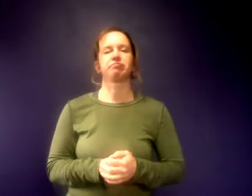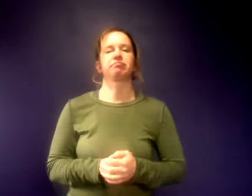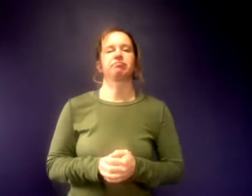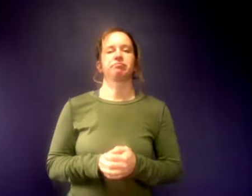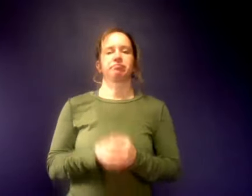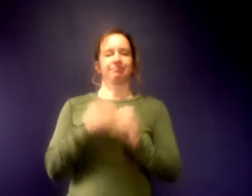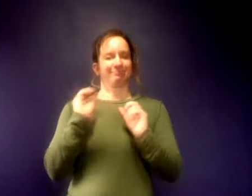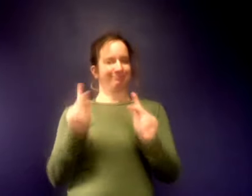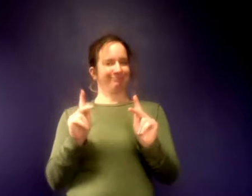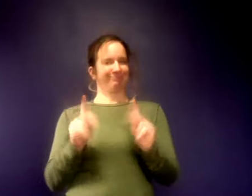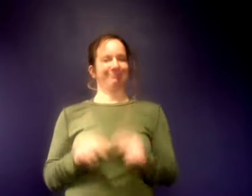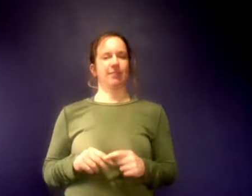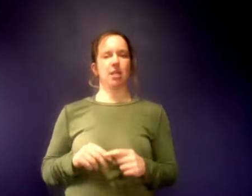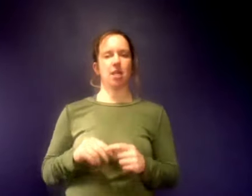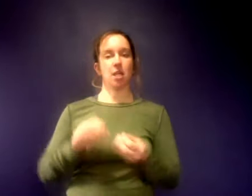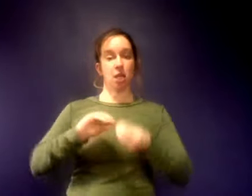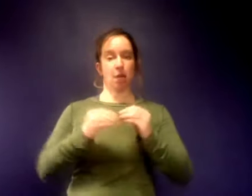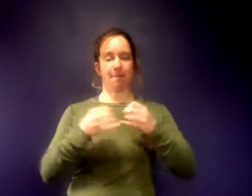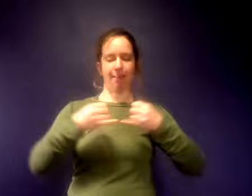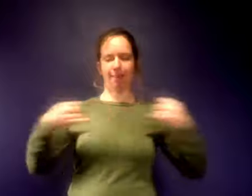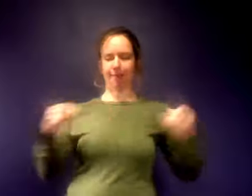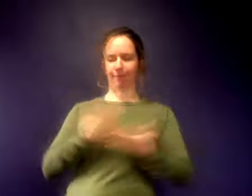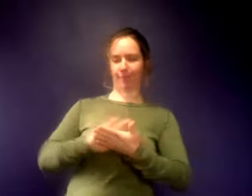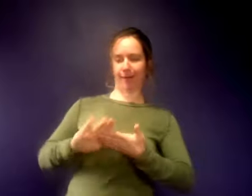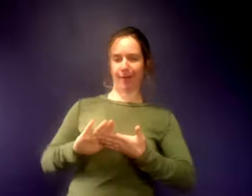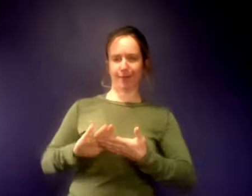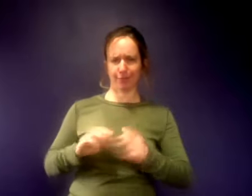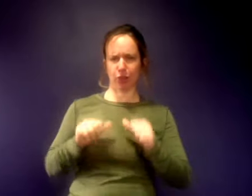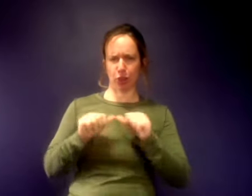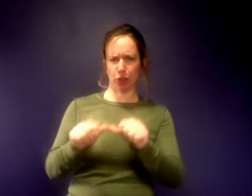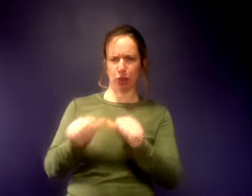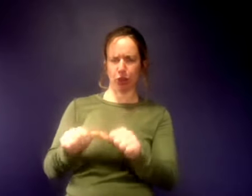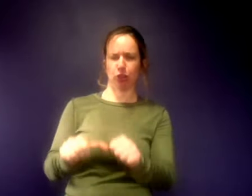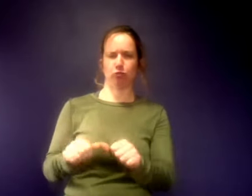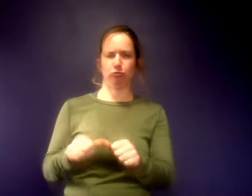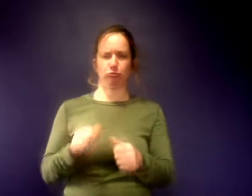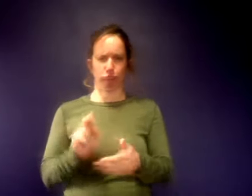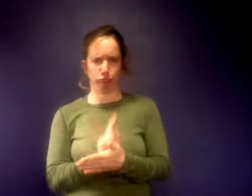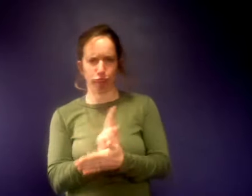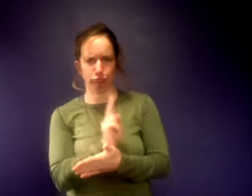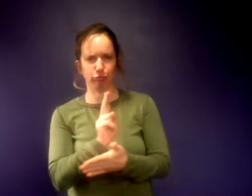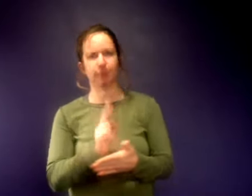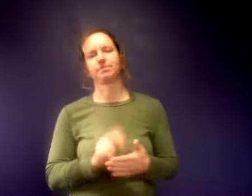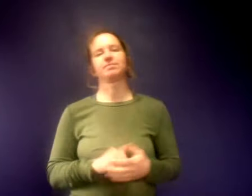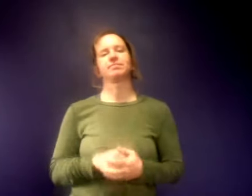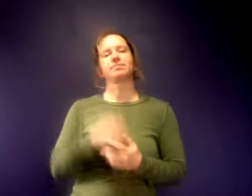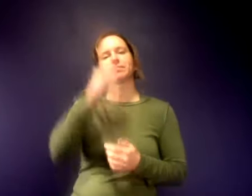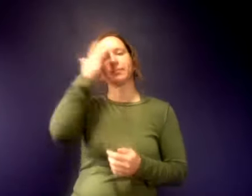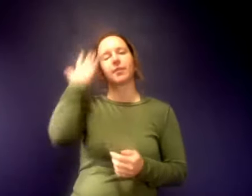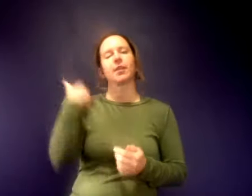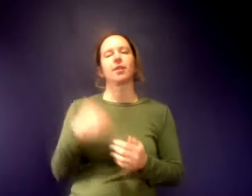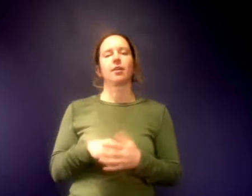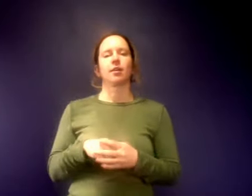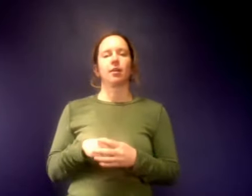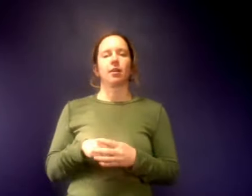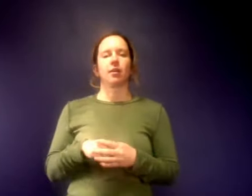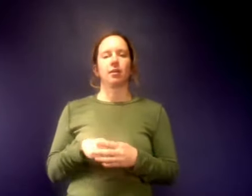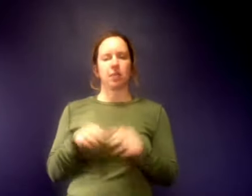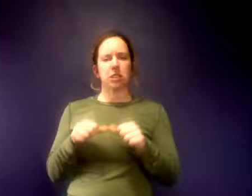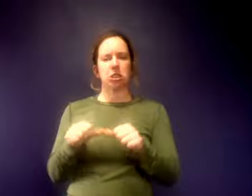do a few more problems using it. Although, as I use it, I'm sure I'll just continue to confuse you because I'll write so much on top of it. But let's see. I'll use white